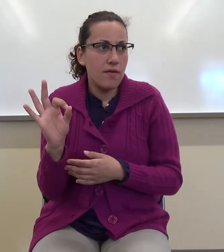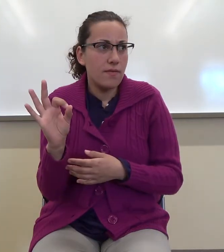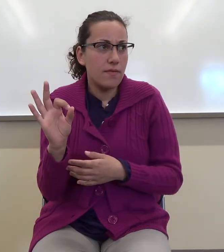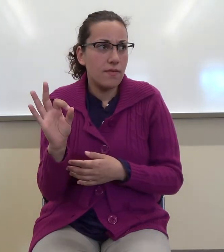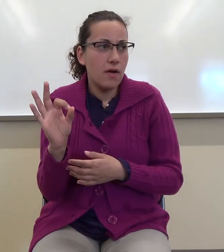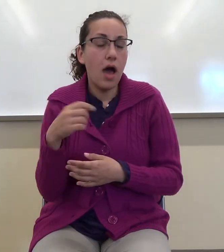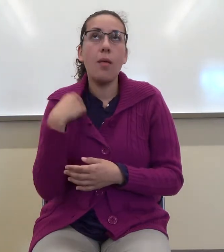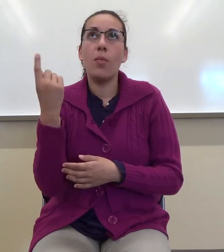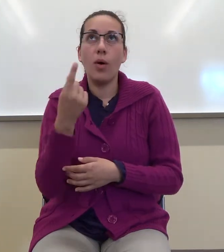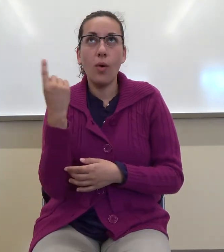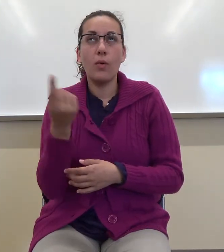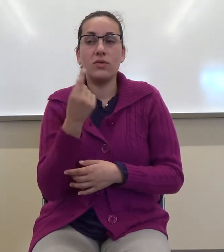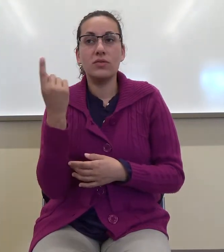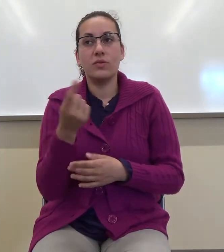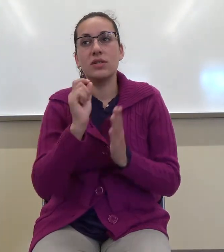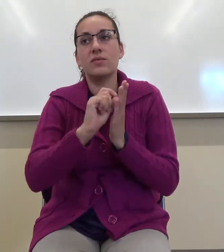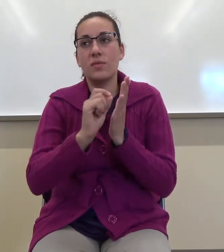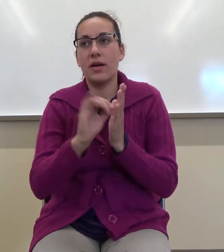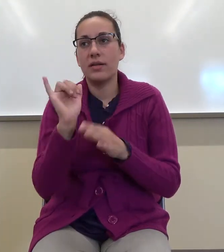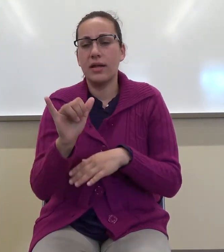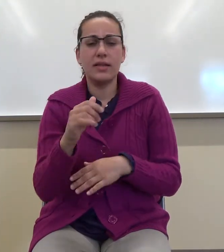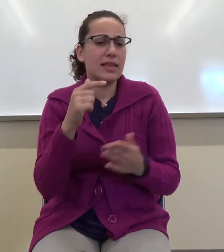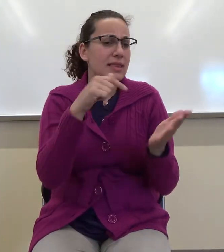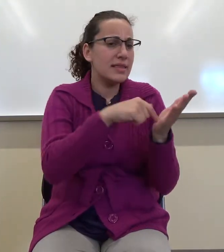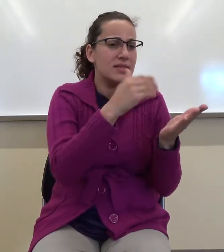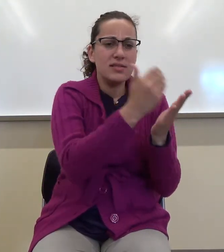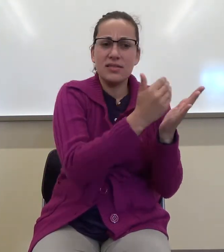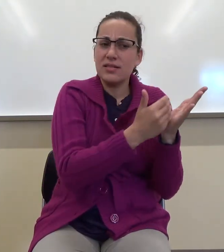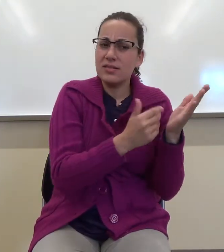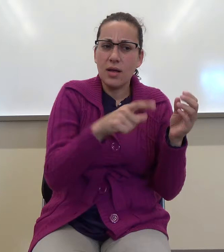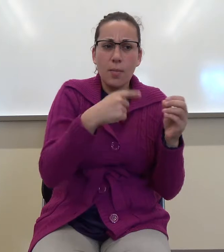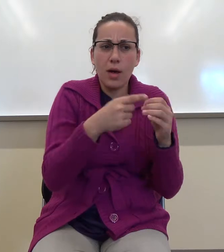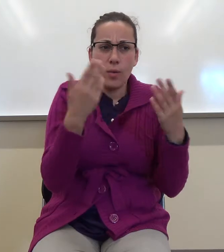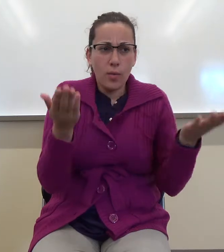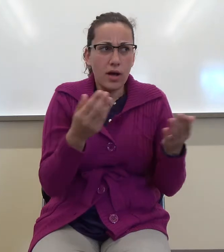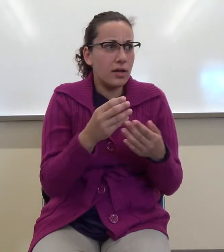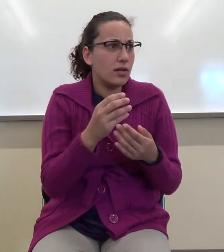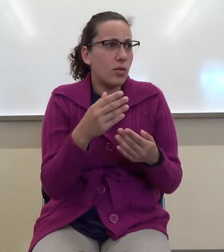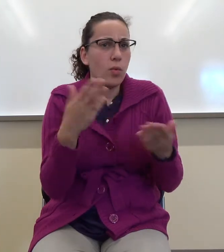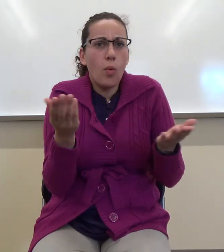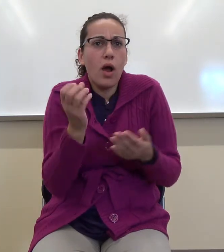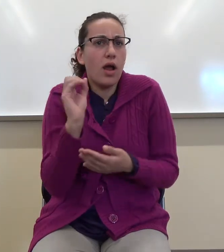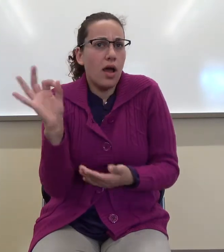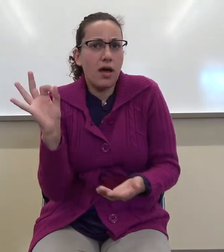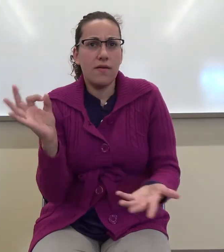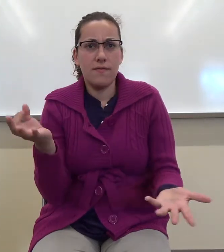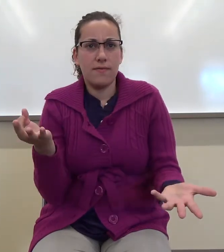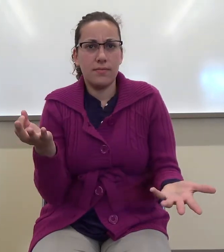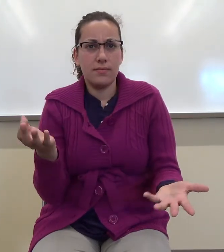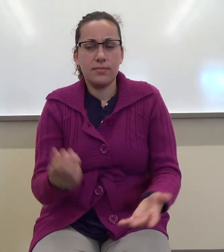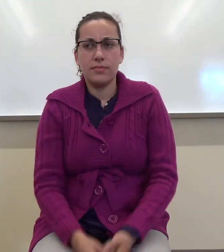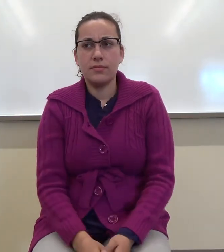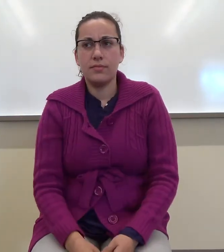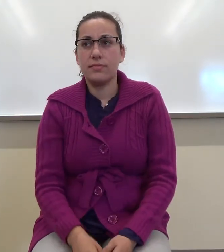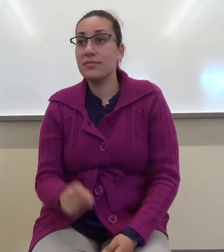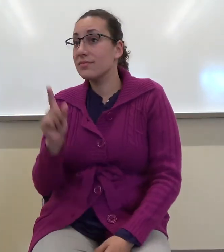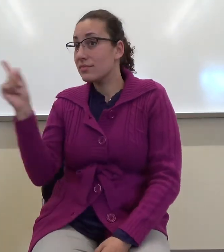paper. What is this a list of? This exercise is forcing you to focus in on